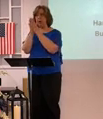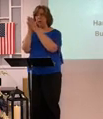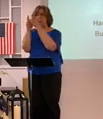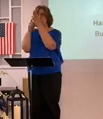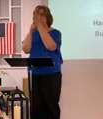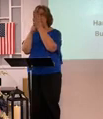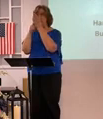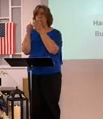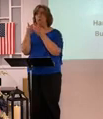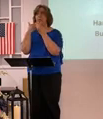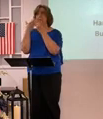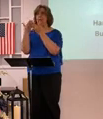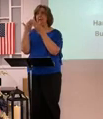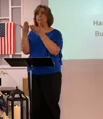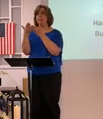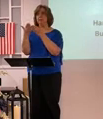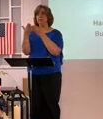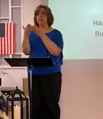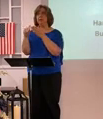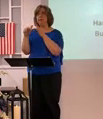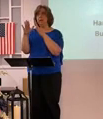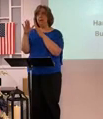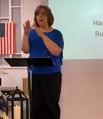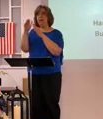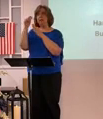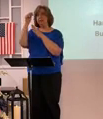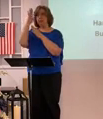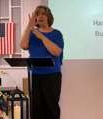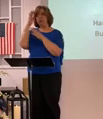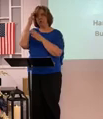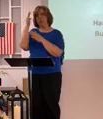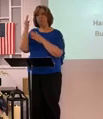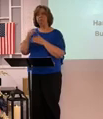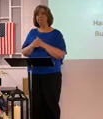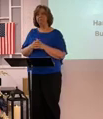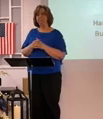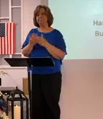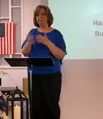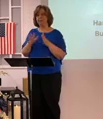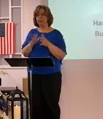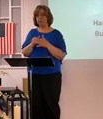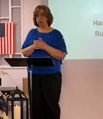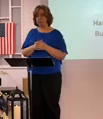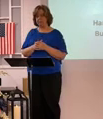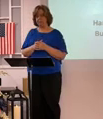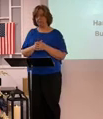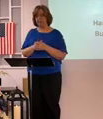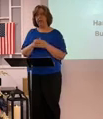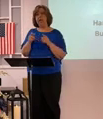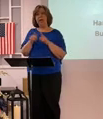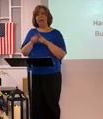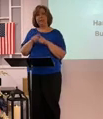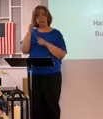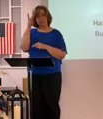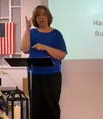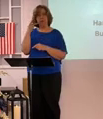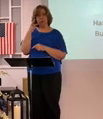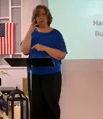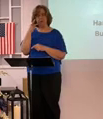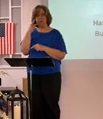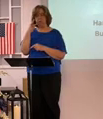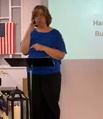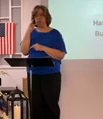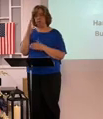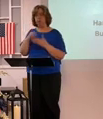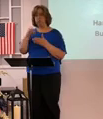with thanksgiving, let your requests be made known to God. You know, and to me, as a parent, if you're going to learn anything, you're going to